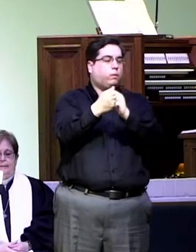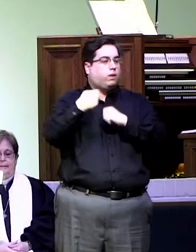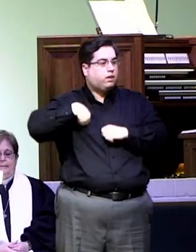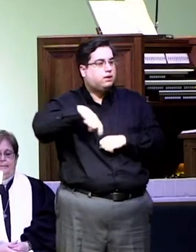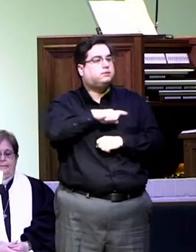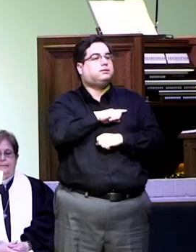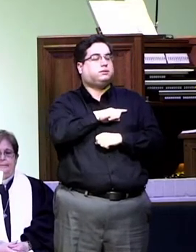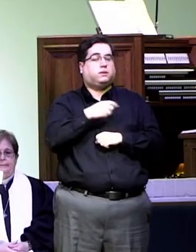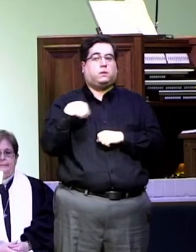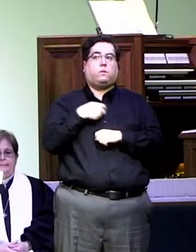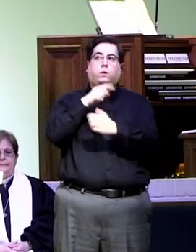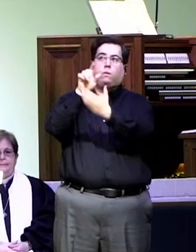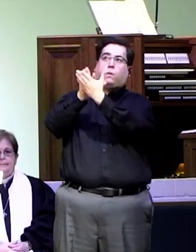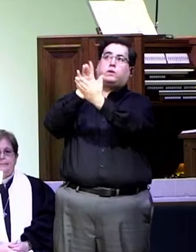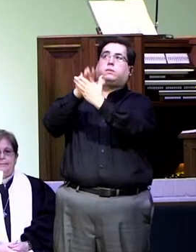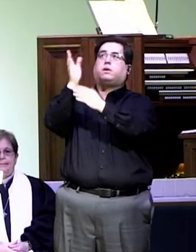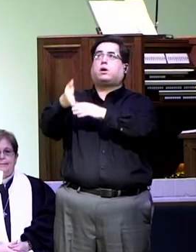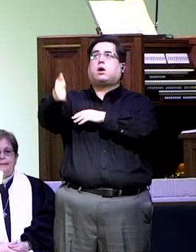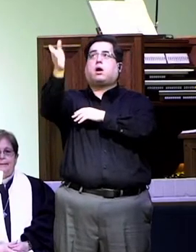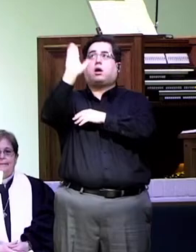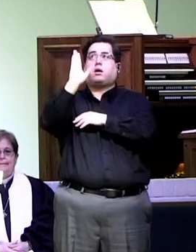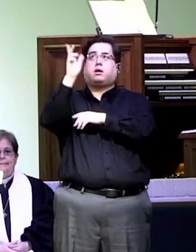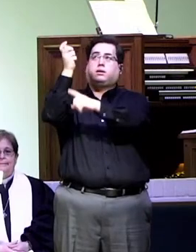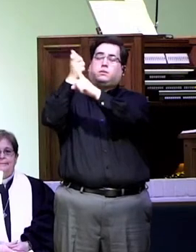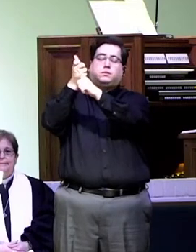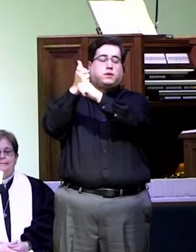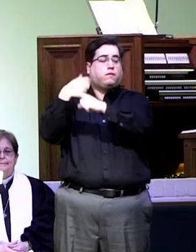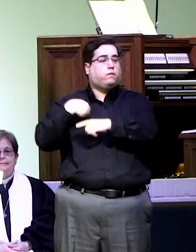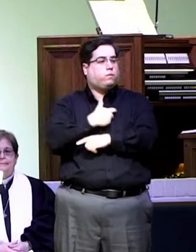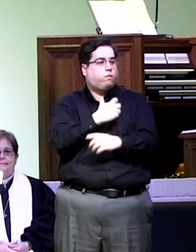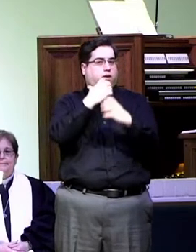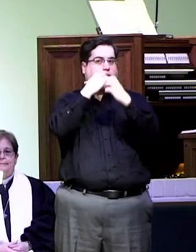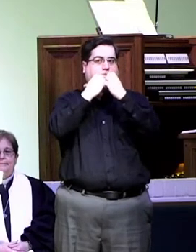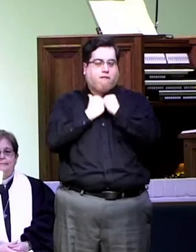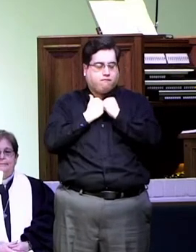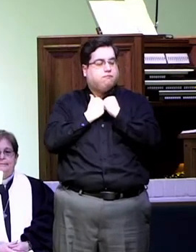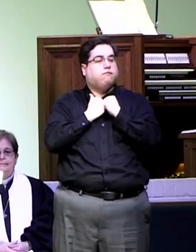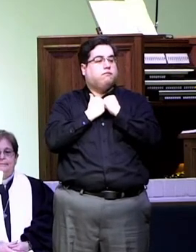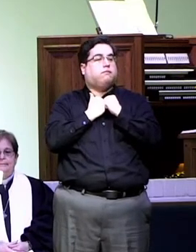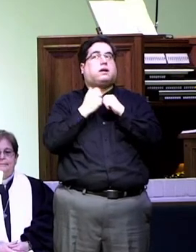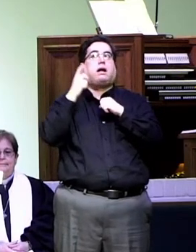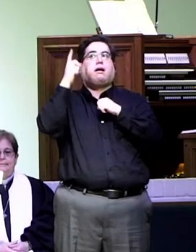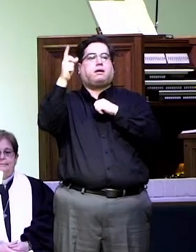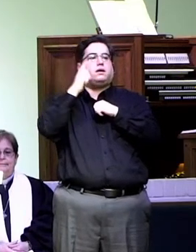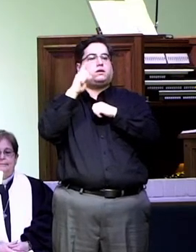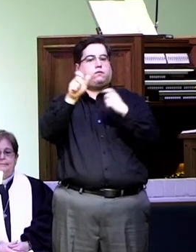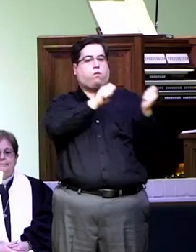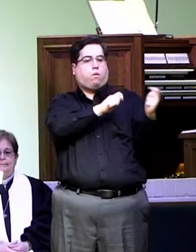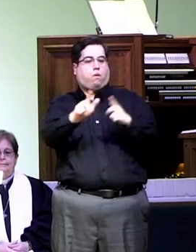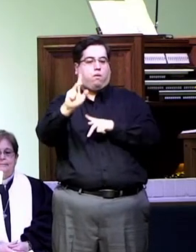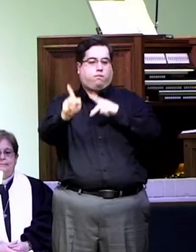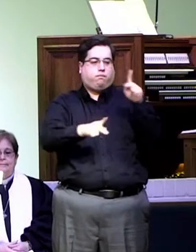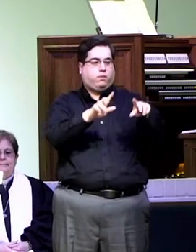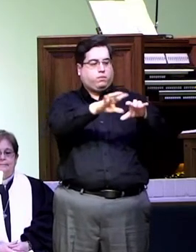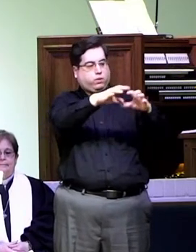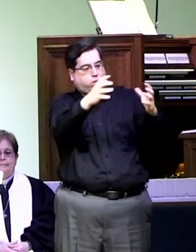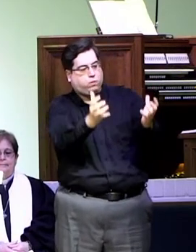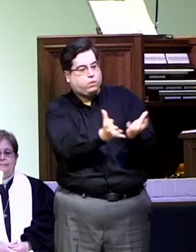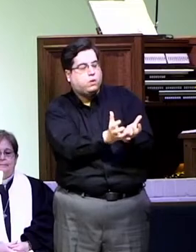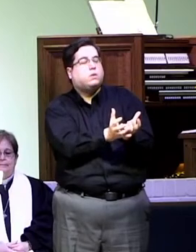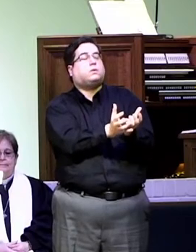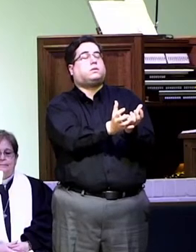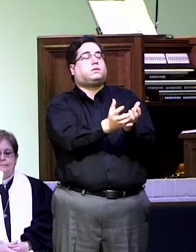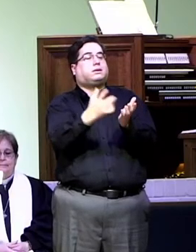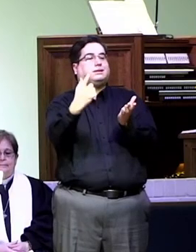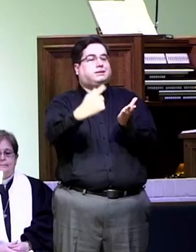we worship a God who is beloved for all people around the world. And